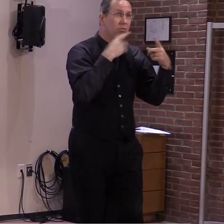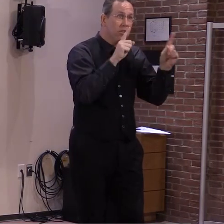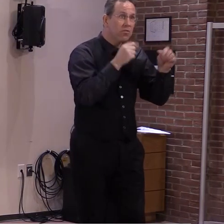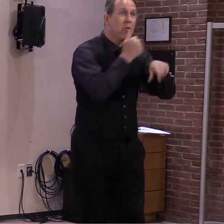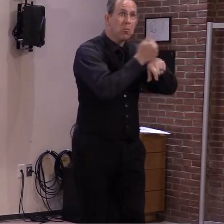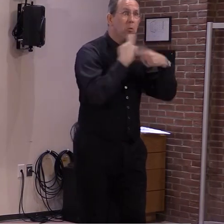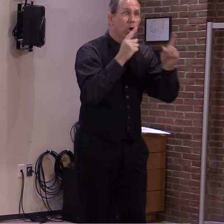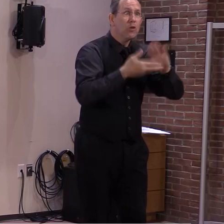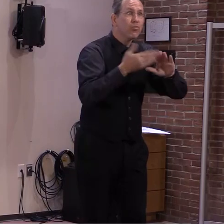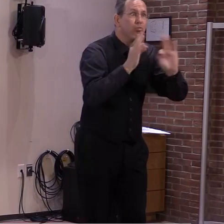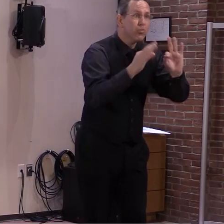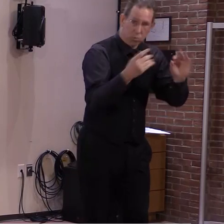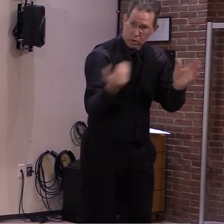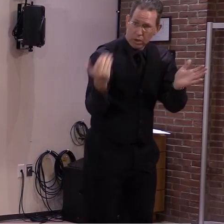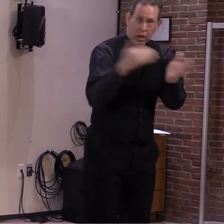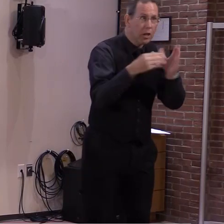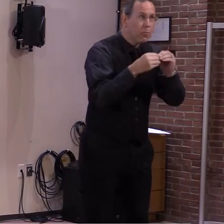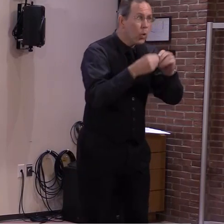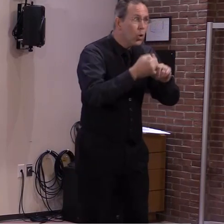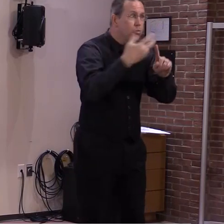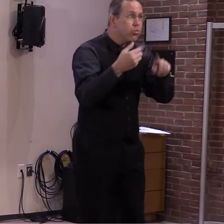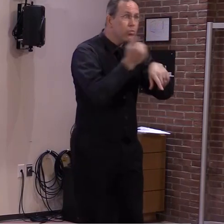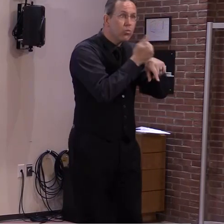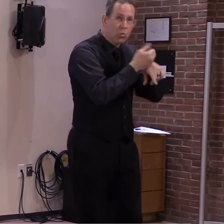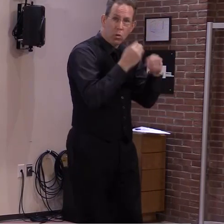I think it's going to be twofold, and I really do.